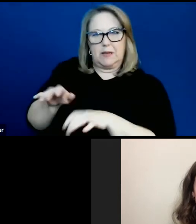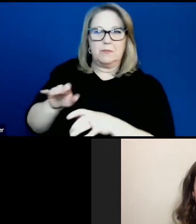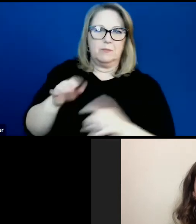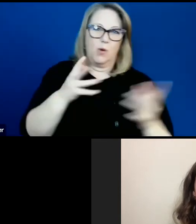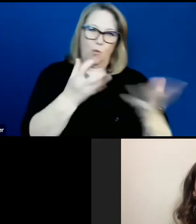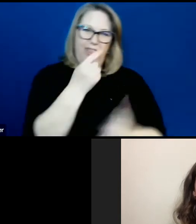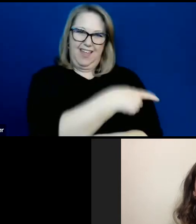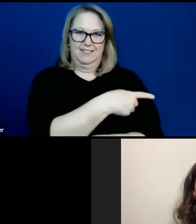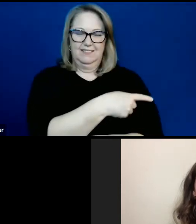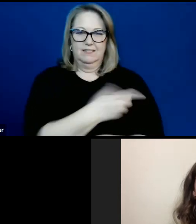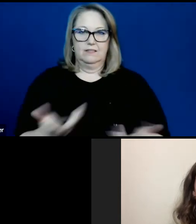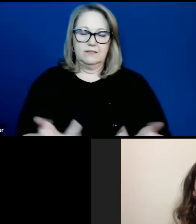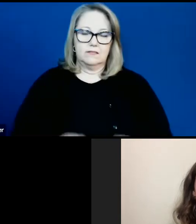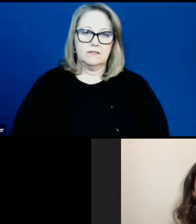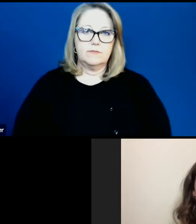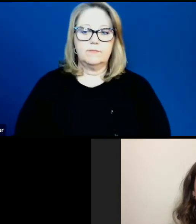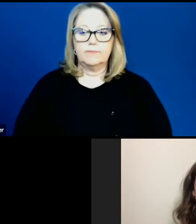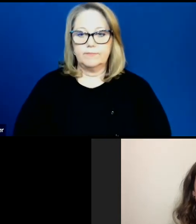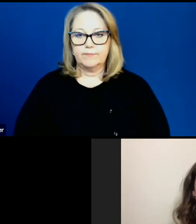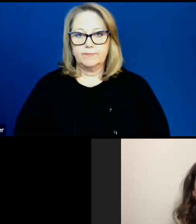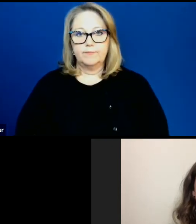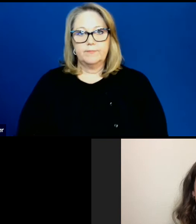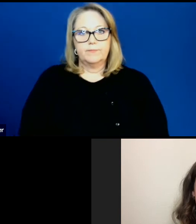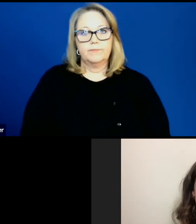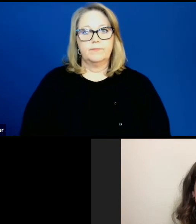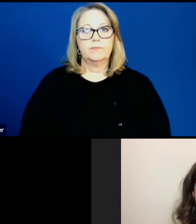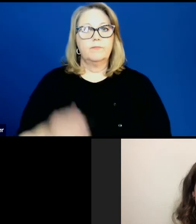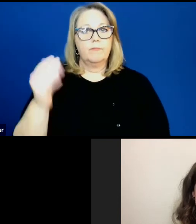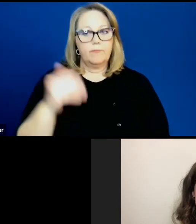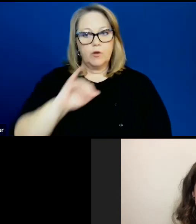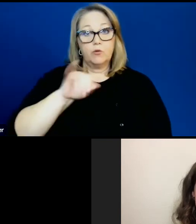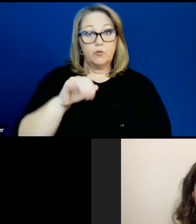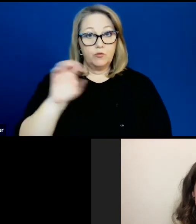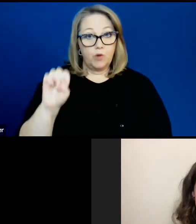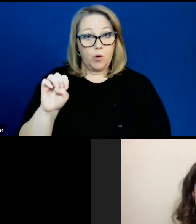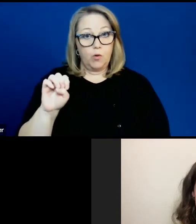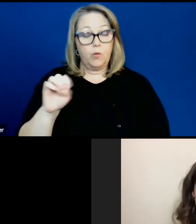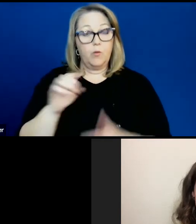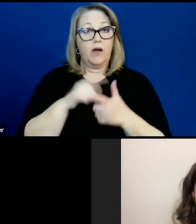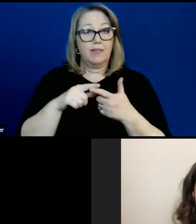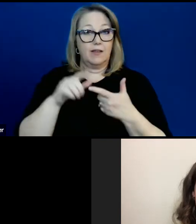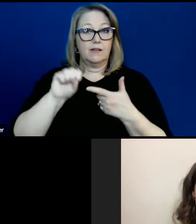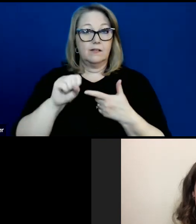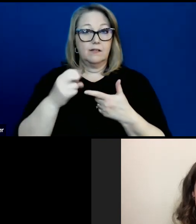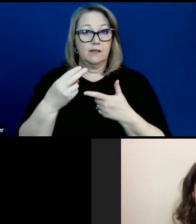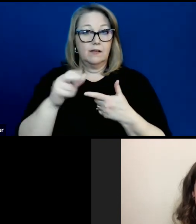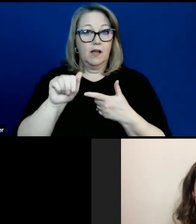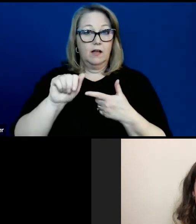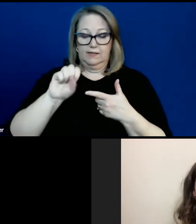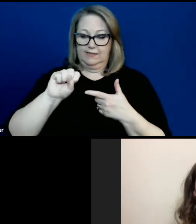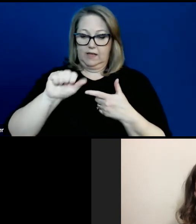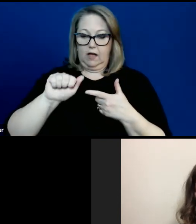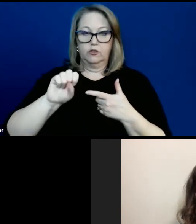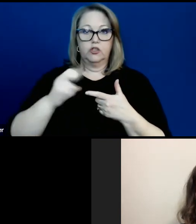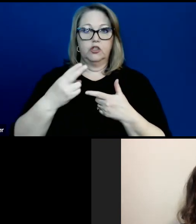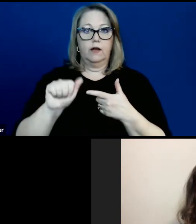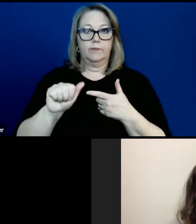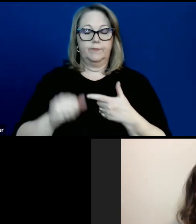Thank you, Governor. Sorry for cutting you off there. We'll go Joe to the next question and then I think I have Sasha from KLAS. Joe and then Sasha, please.